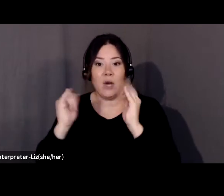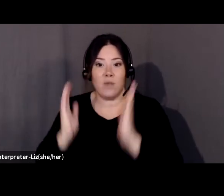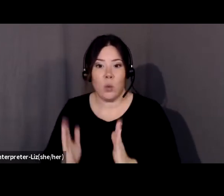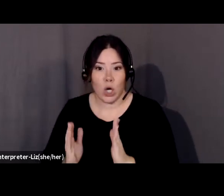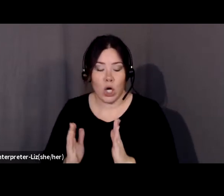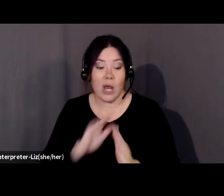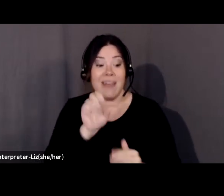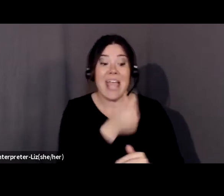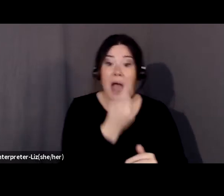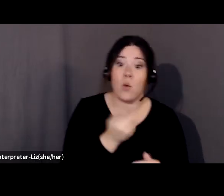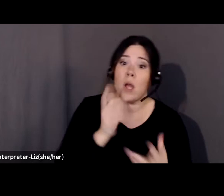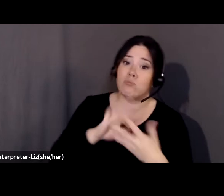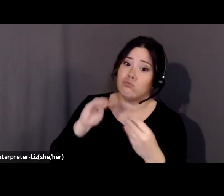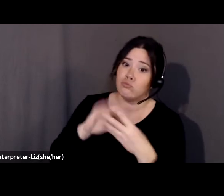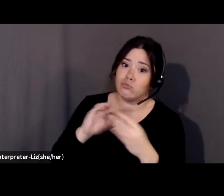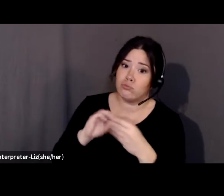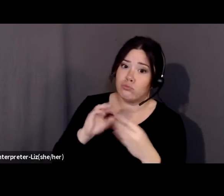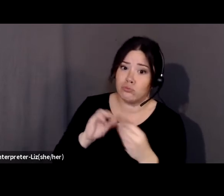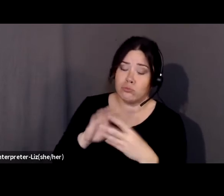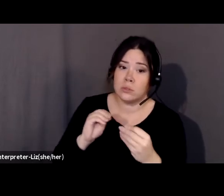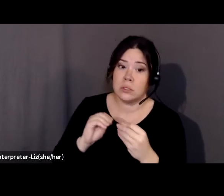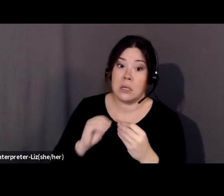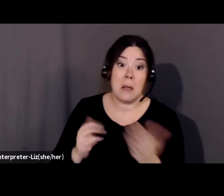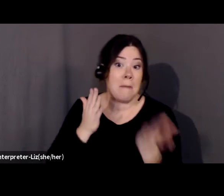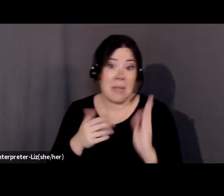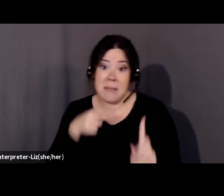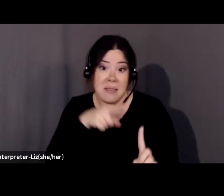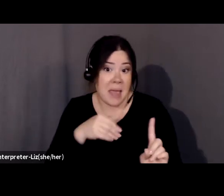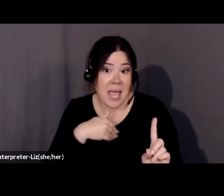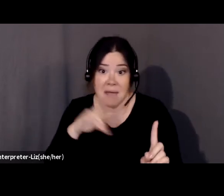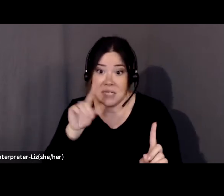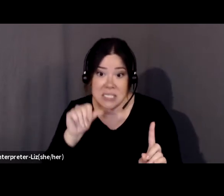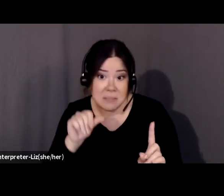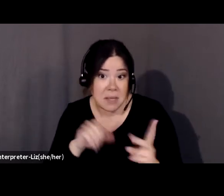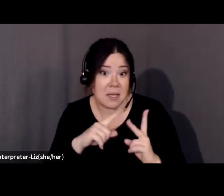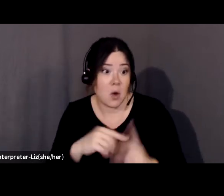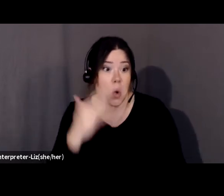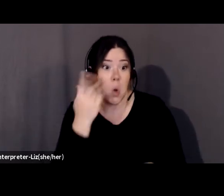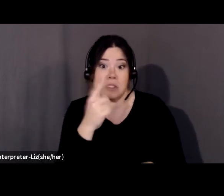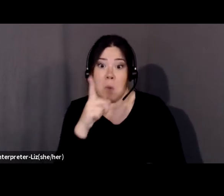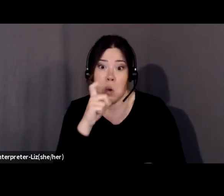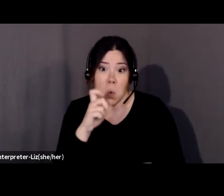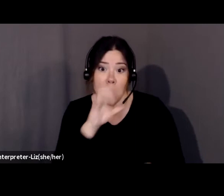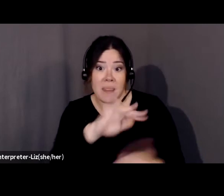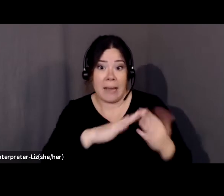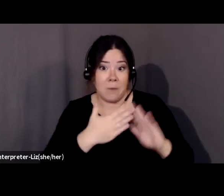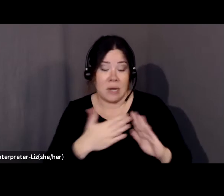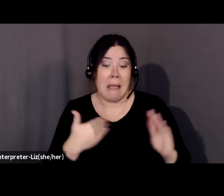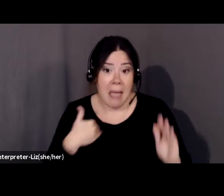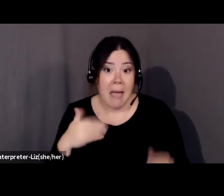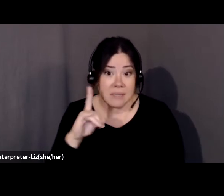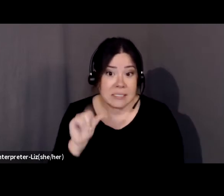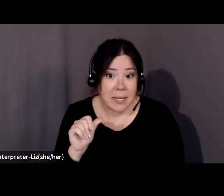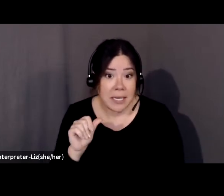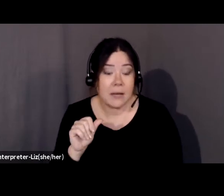tells a story. And it may be a person who has a disability or knows somebody in that community who has a disability. And